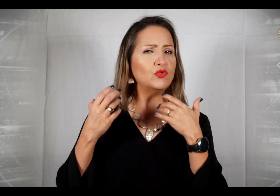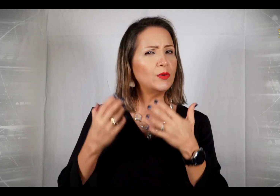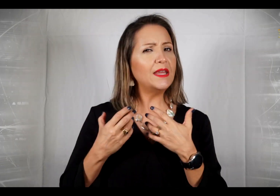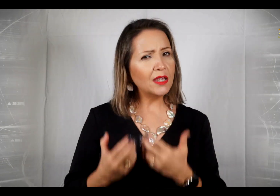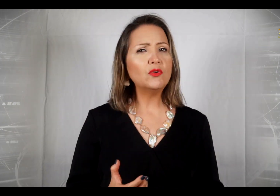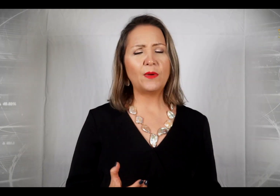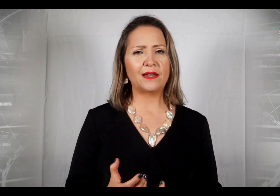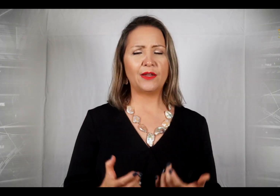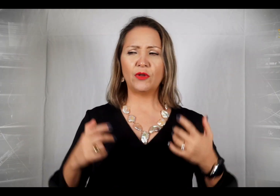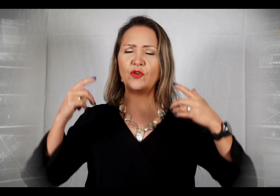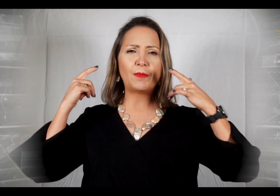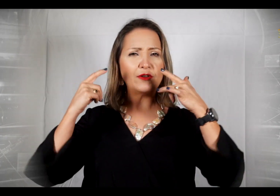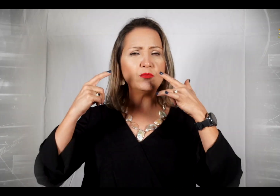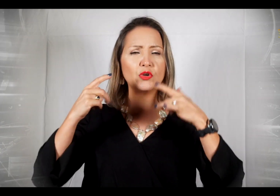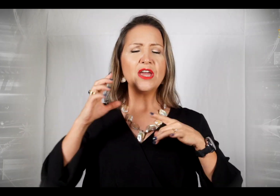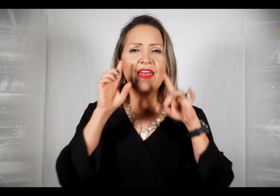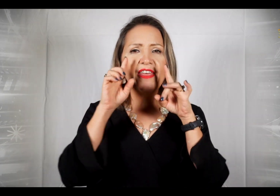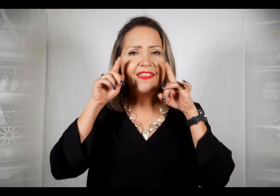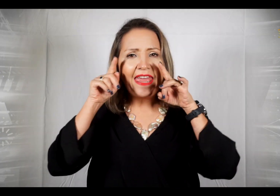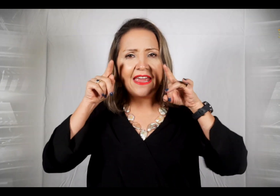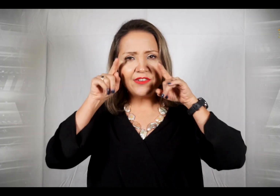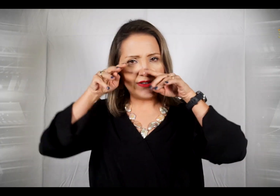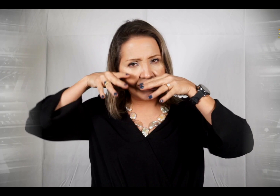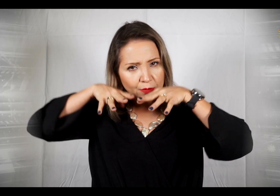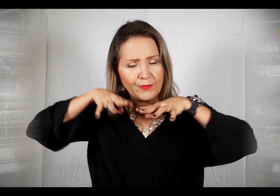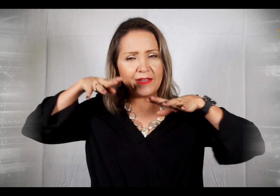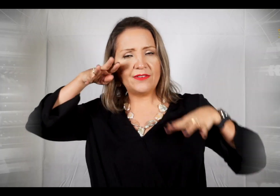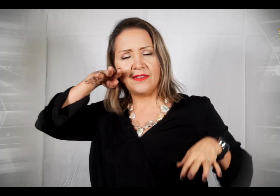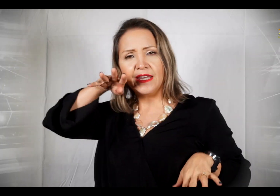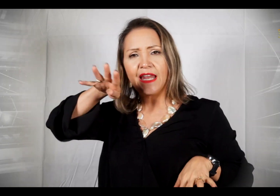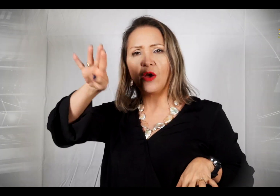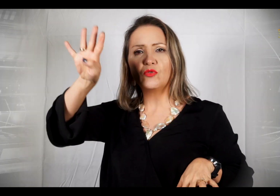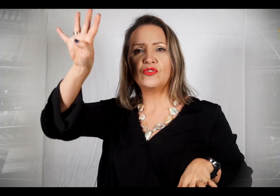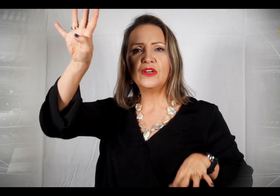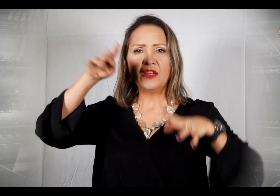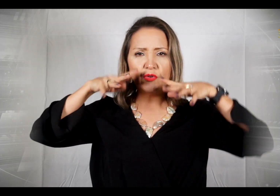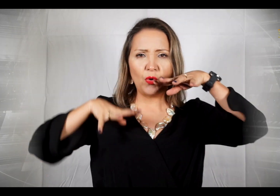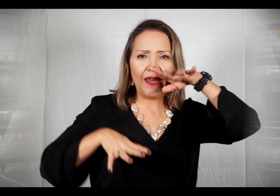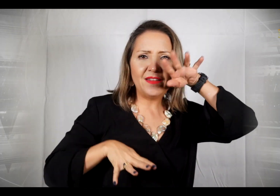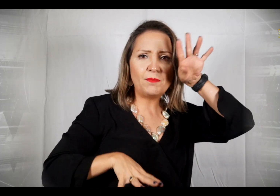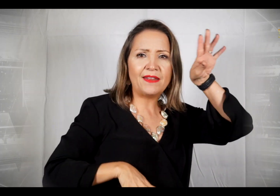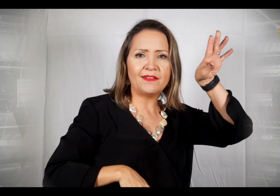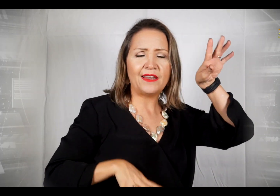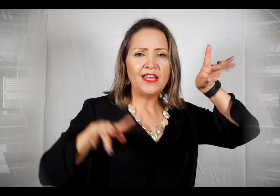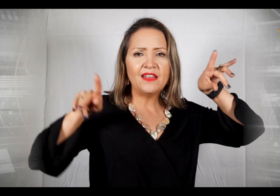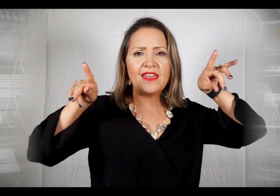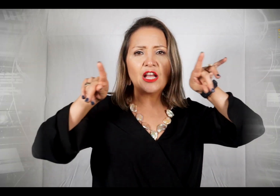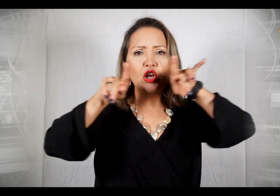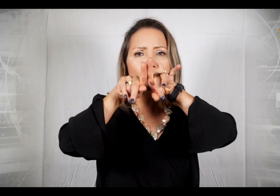it incorrectly, or if you apply too much, then the hairs, instead of being sticking out, you know, independently, they